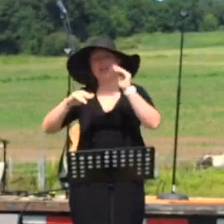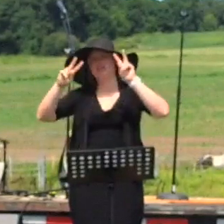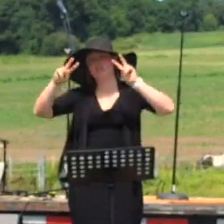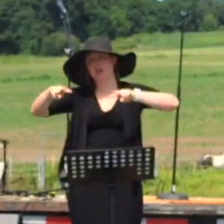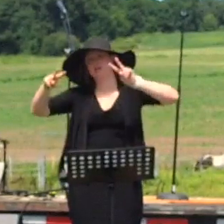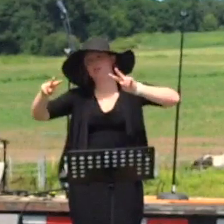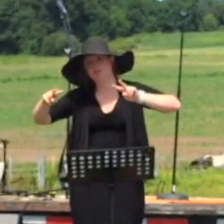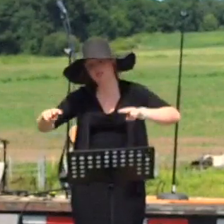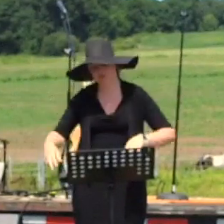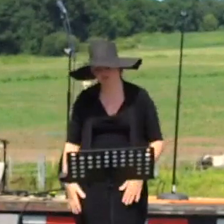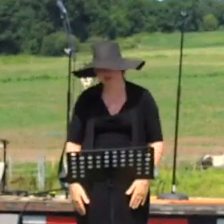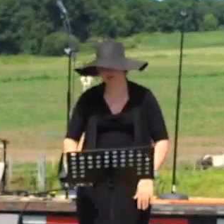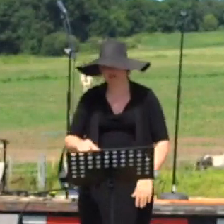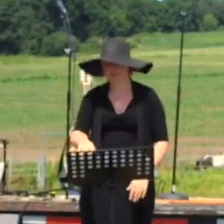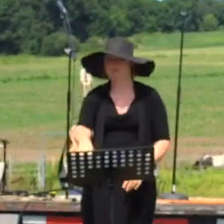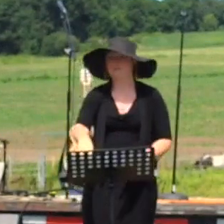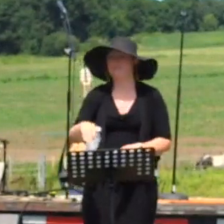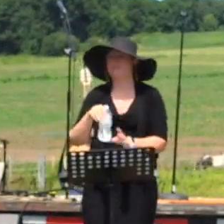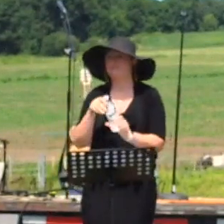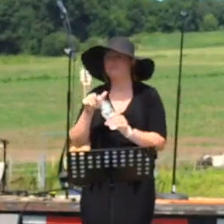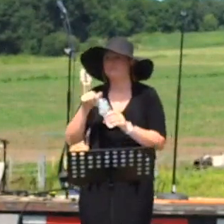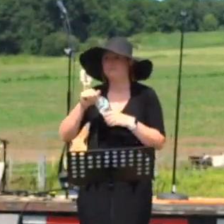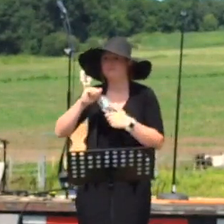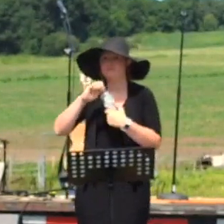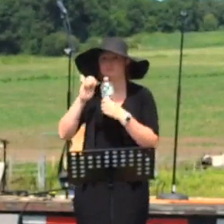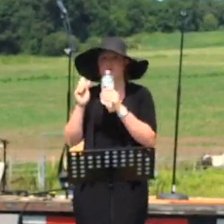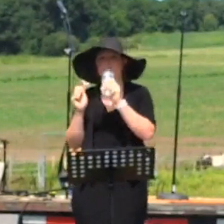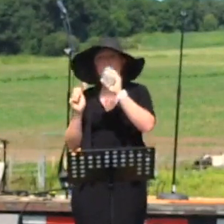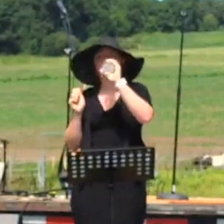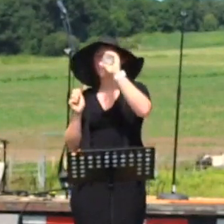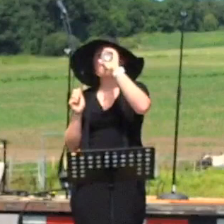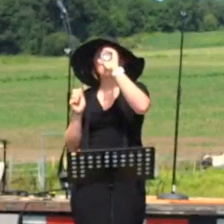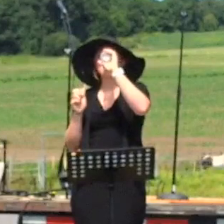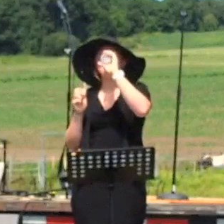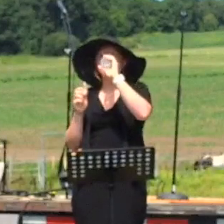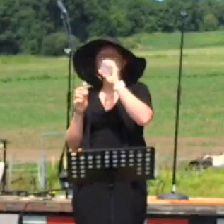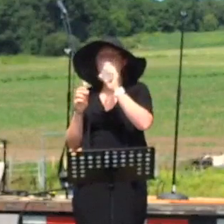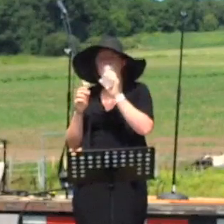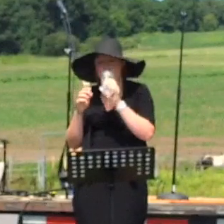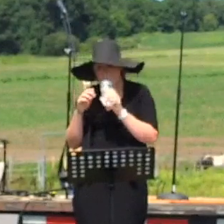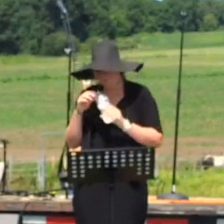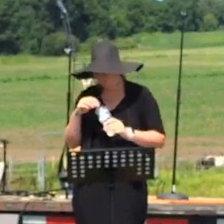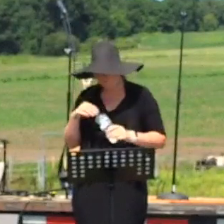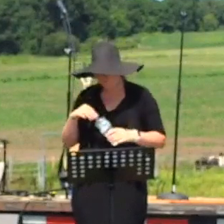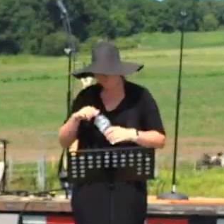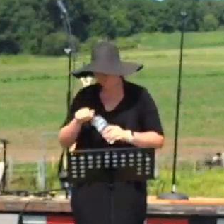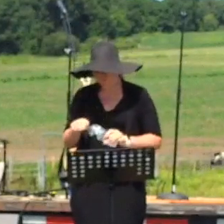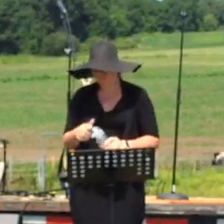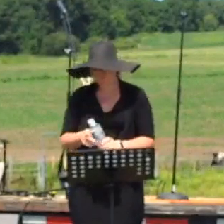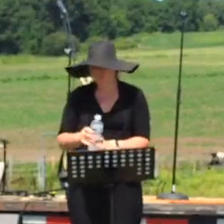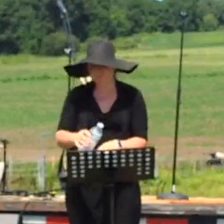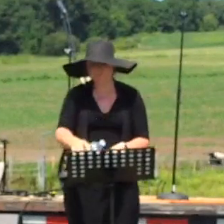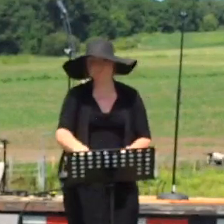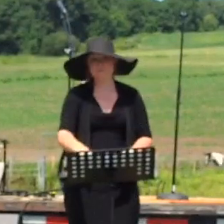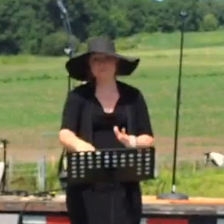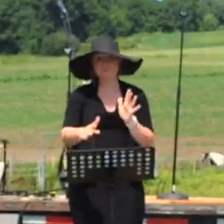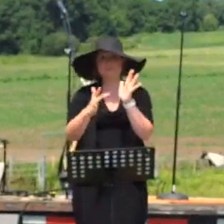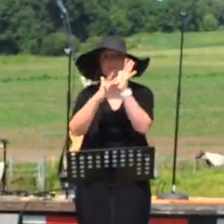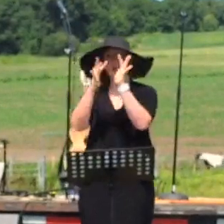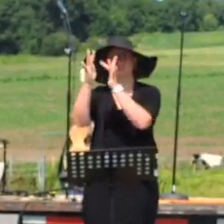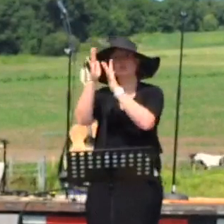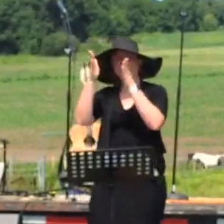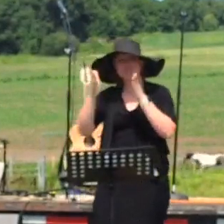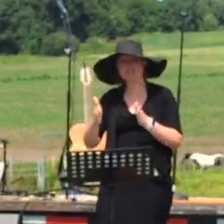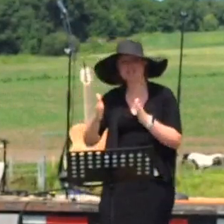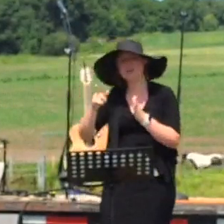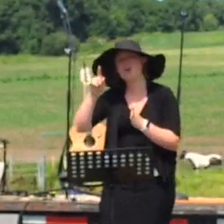been merciful, God will be merciful when he judges you." So as Christ followers, we are called to extend